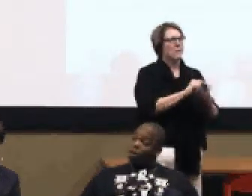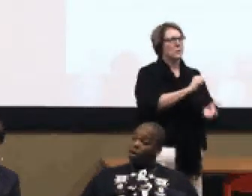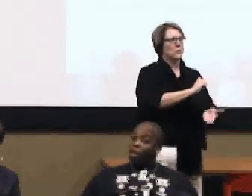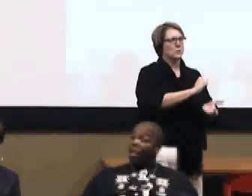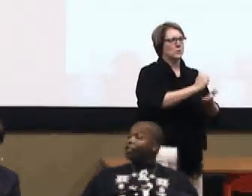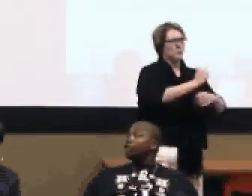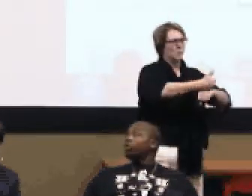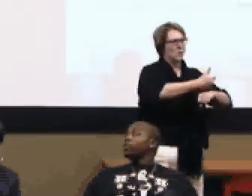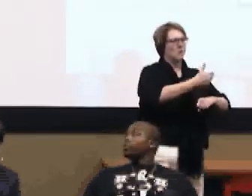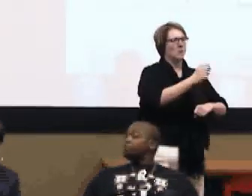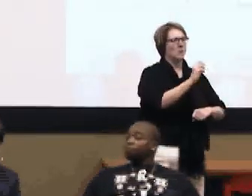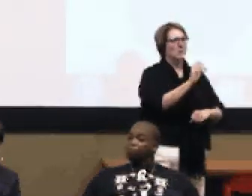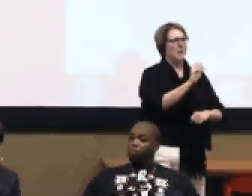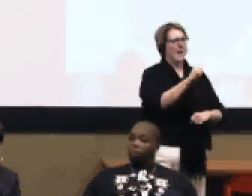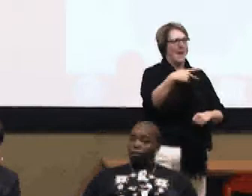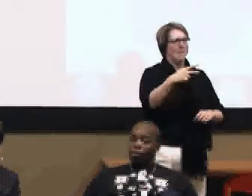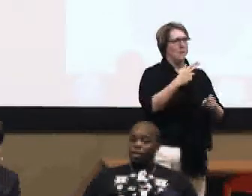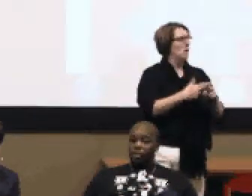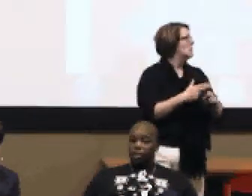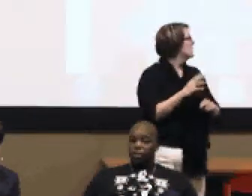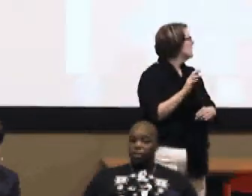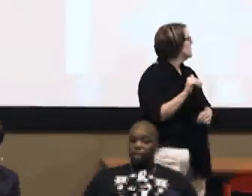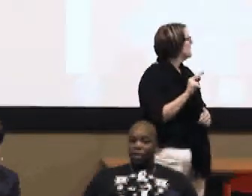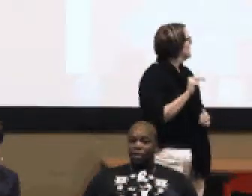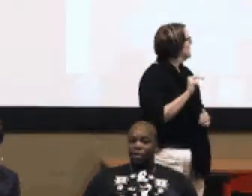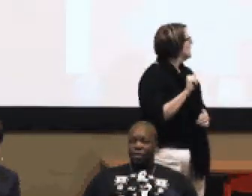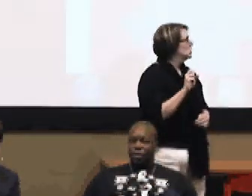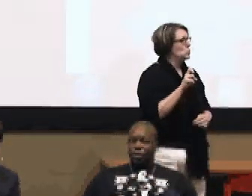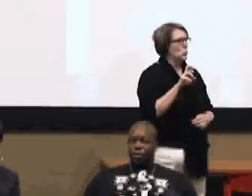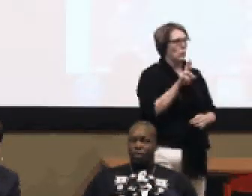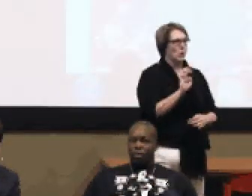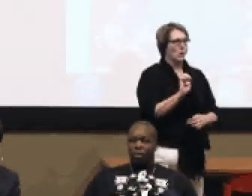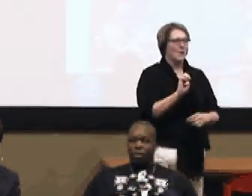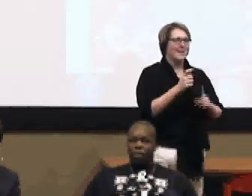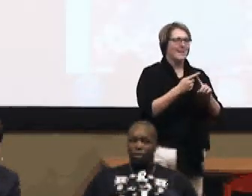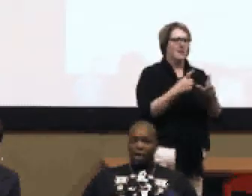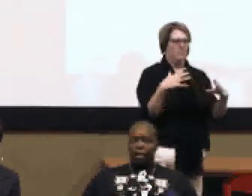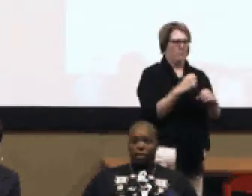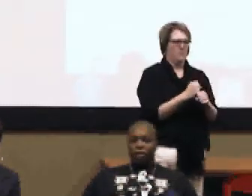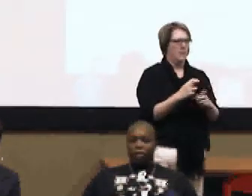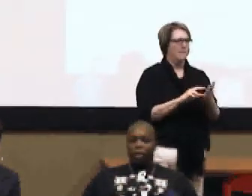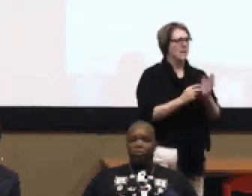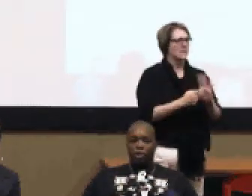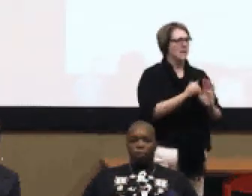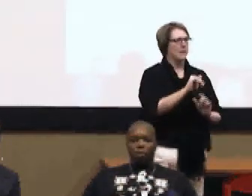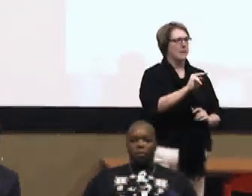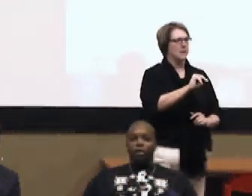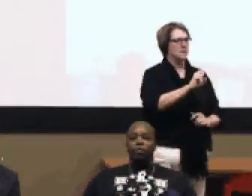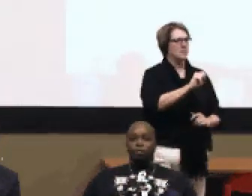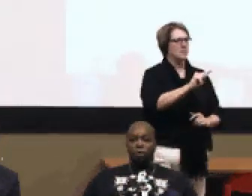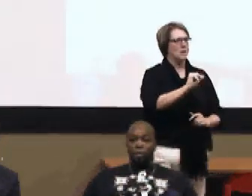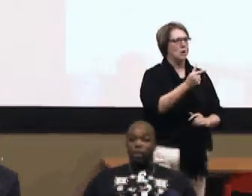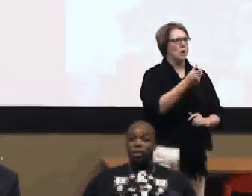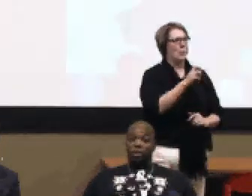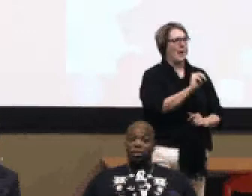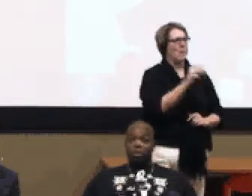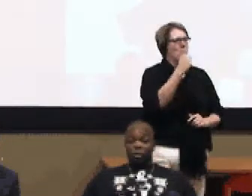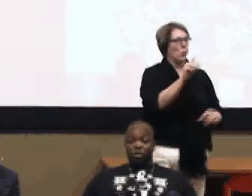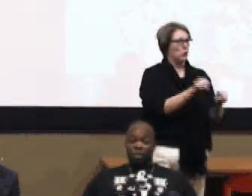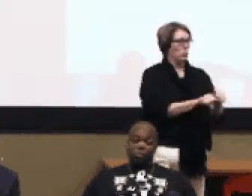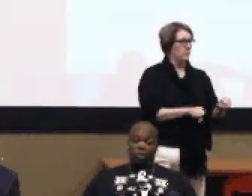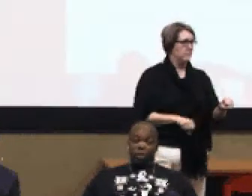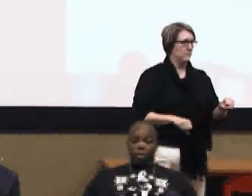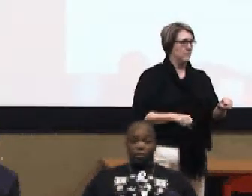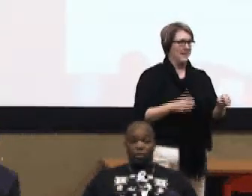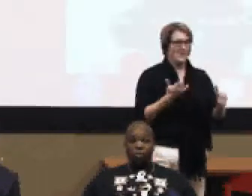app called Kinda Sure, which is, the short of it is it's like an Instagram just specifically for footwear. So